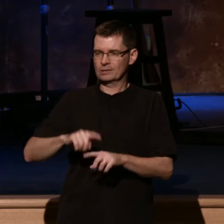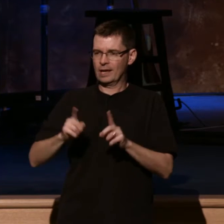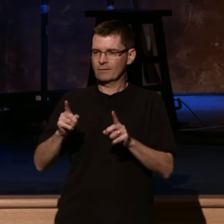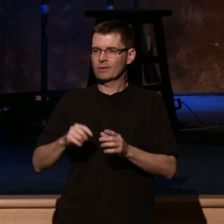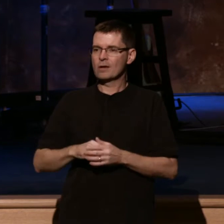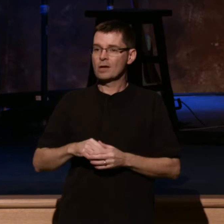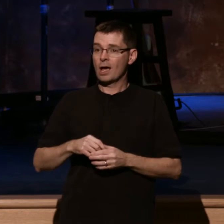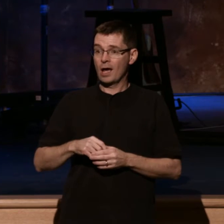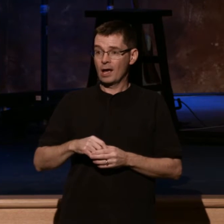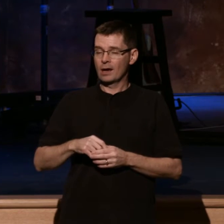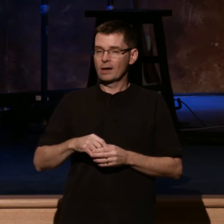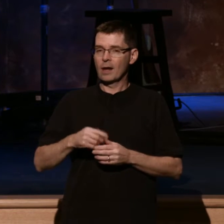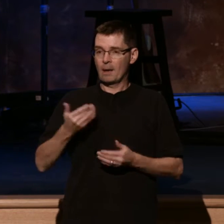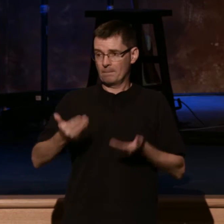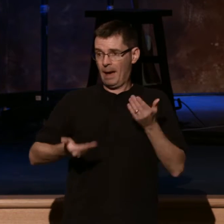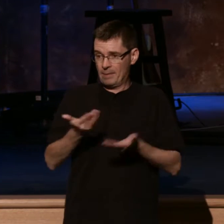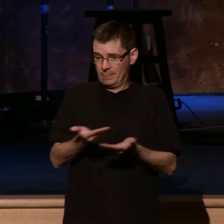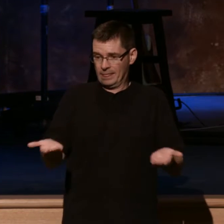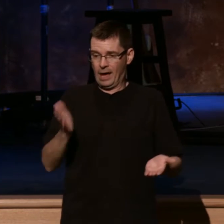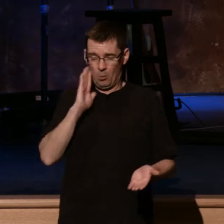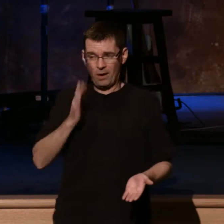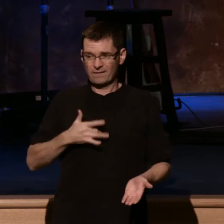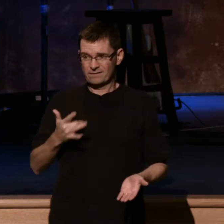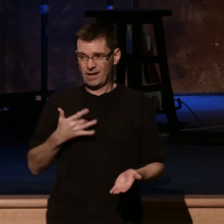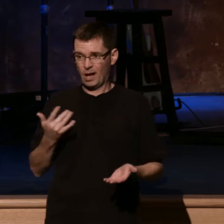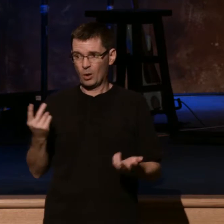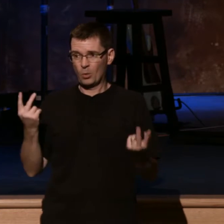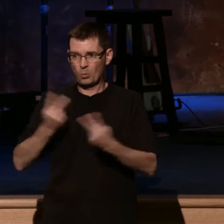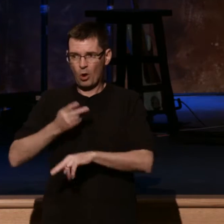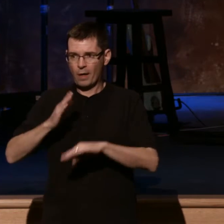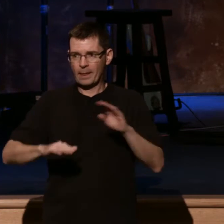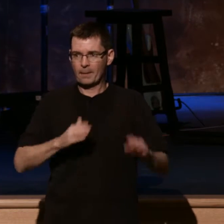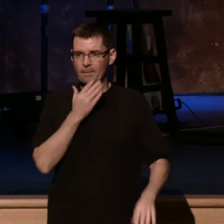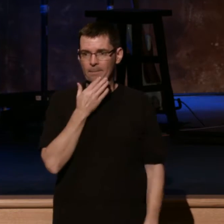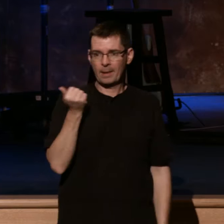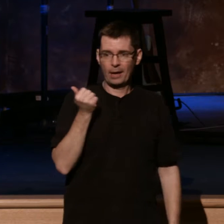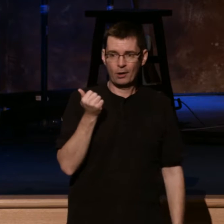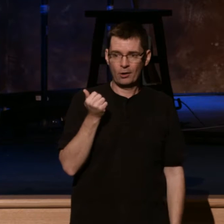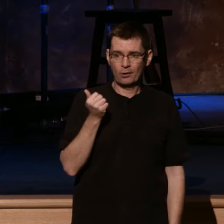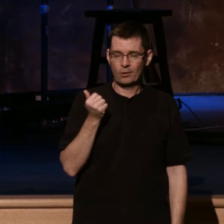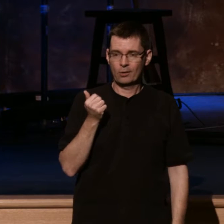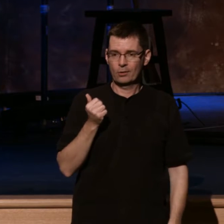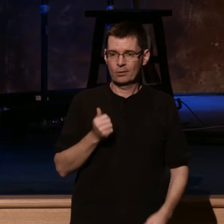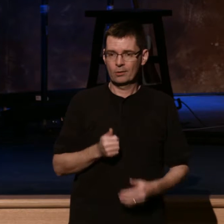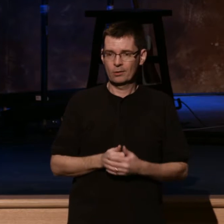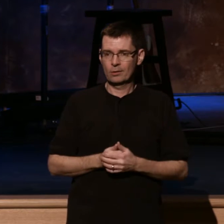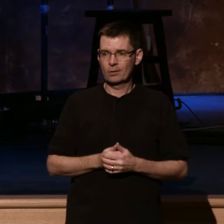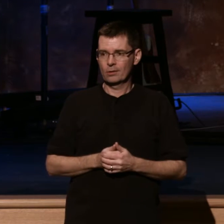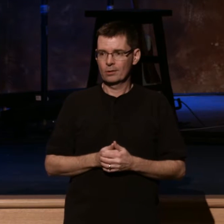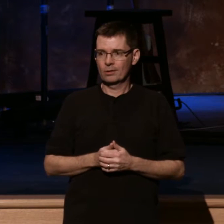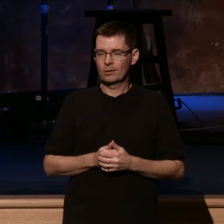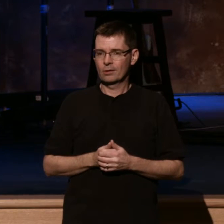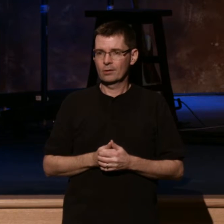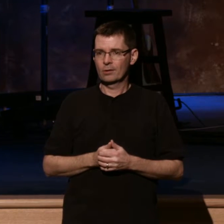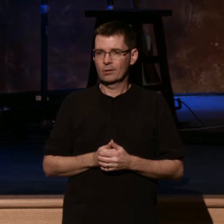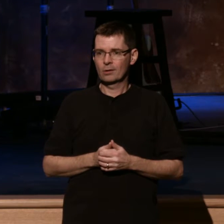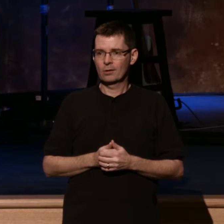face of a sinful culture, watch out. When we are revived, it ain't going to be well received. But here's the point. Jesus is not